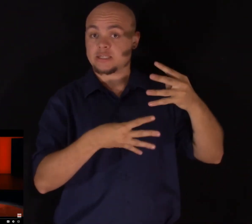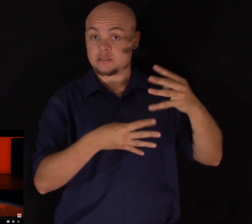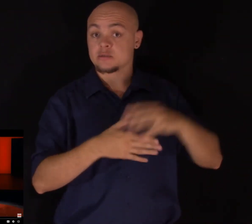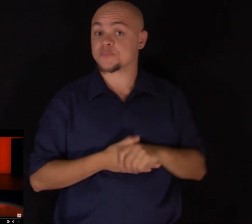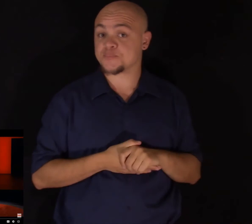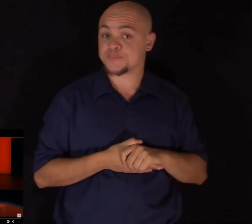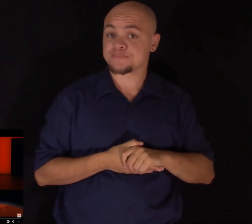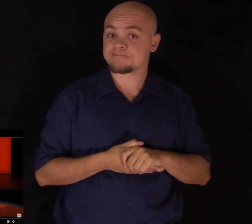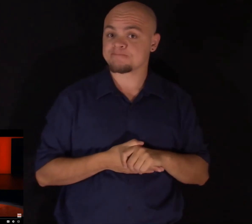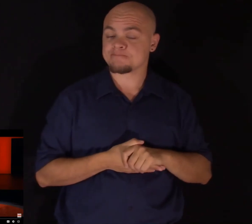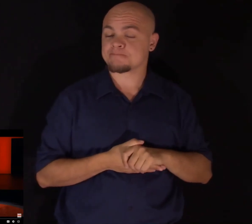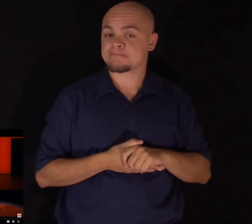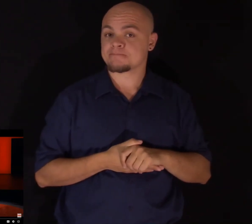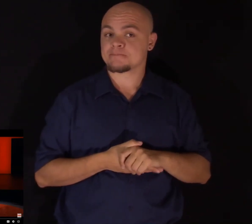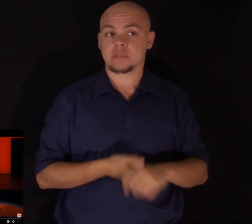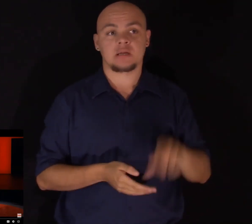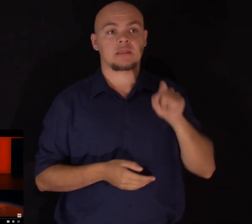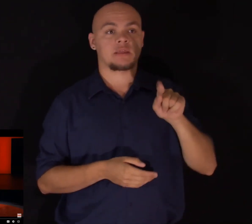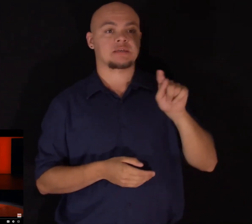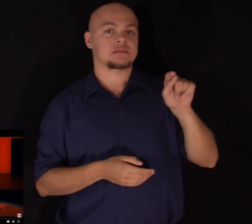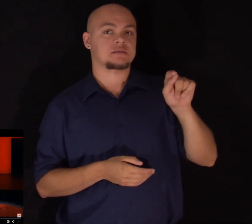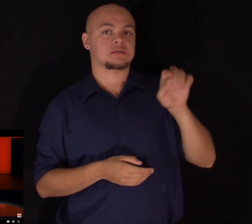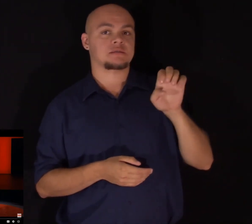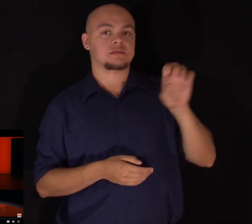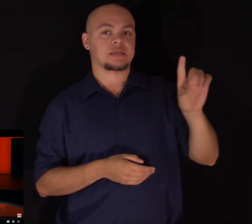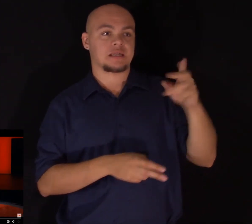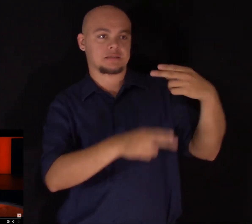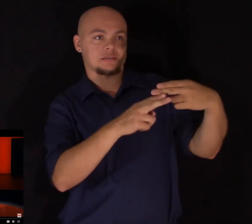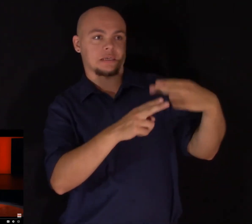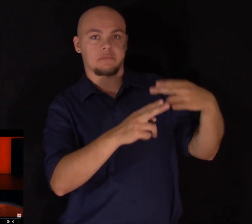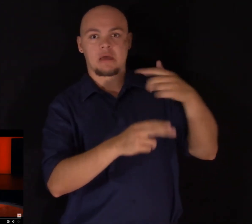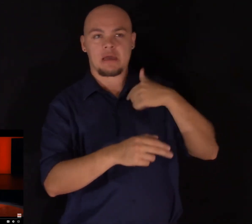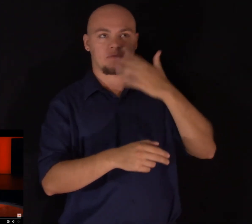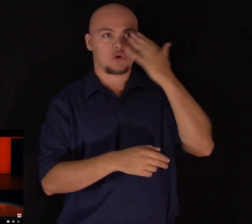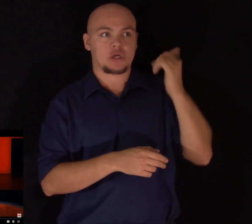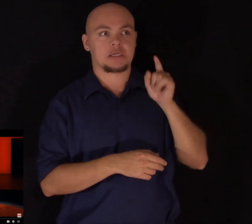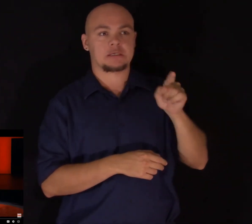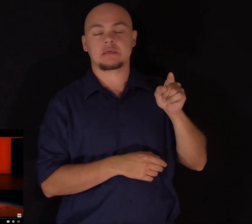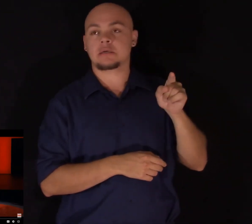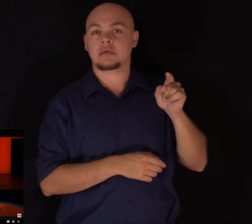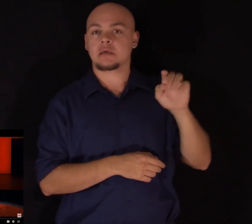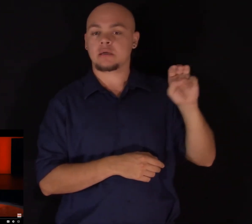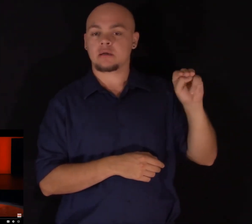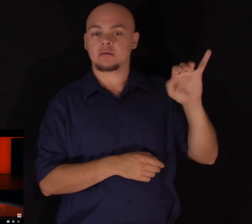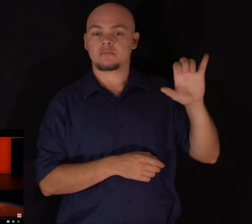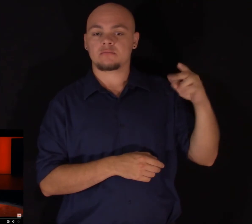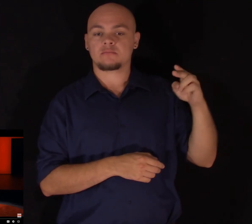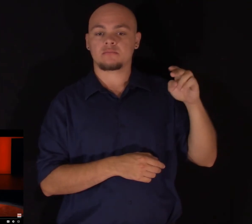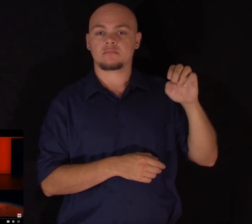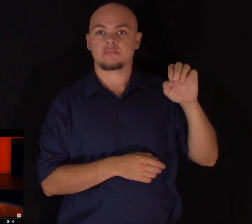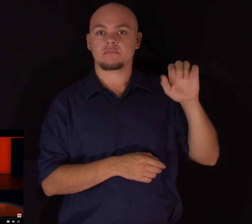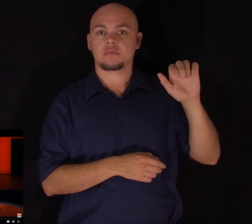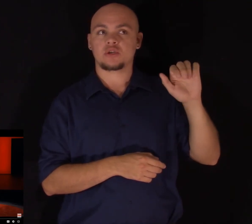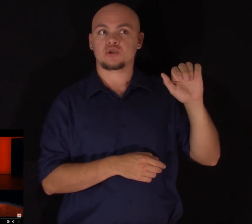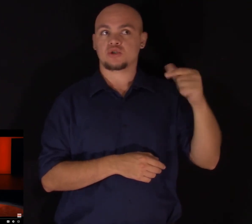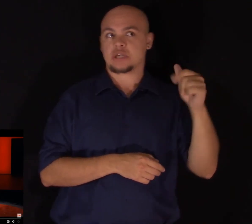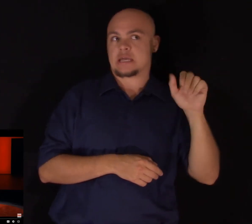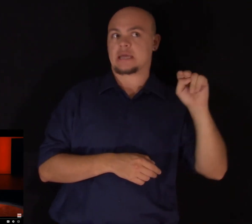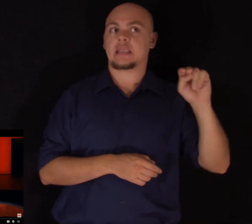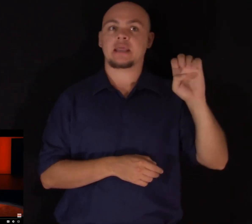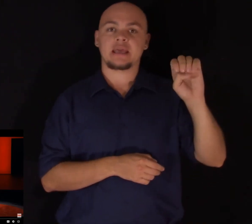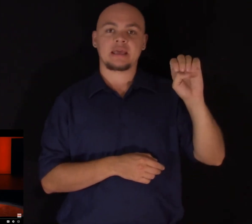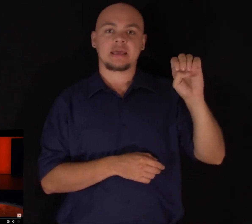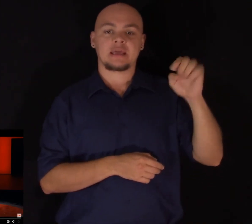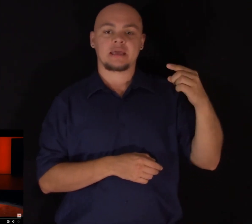And I had to write down the name of this TED Fellow so I didn't mess it up here. Mishkin Ingawale. I hope I did right by